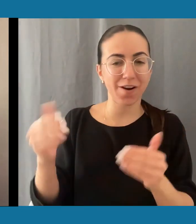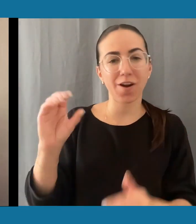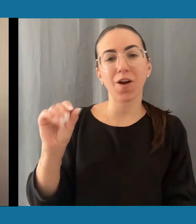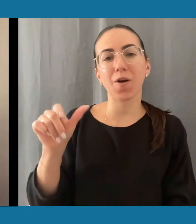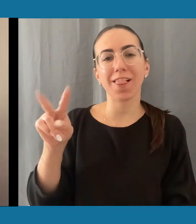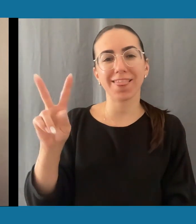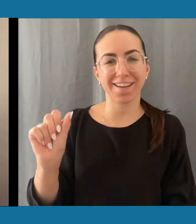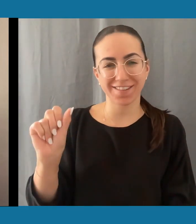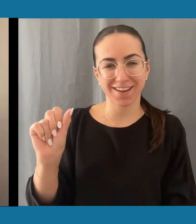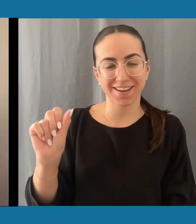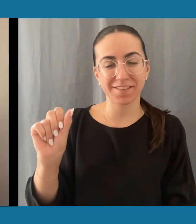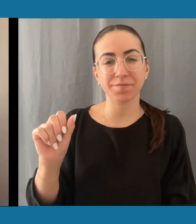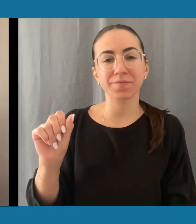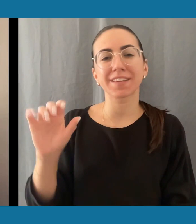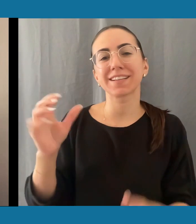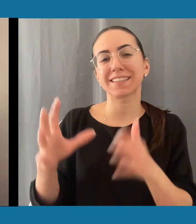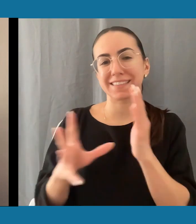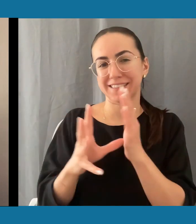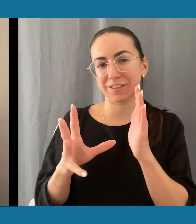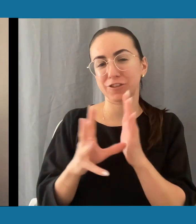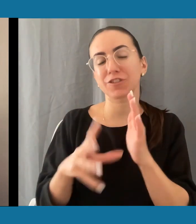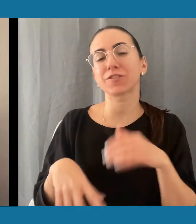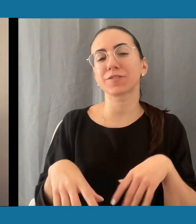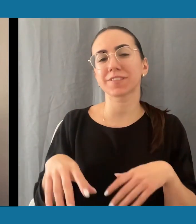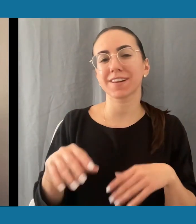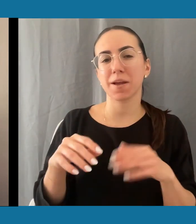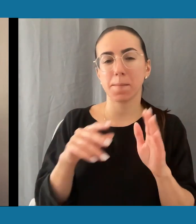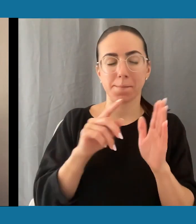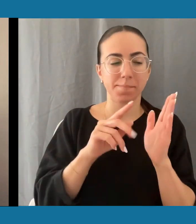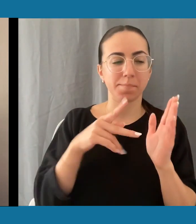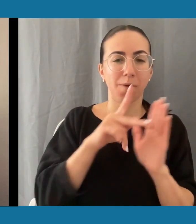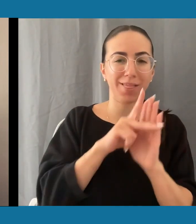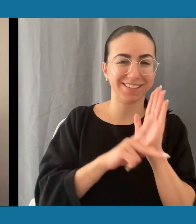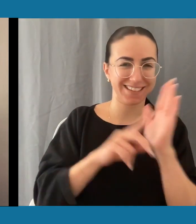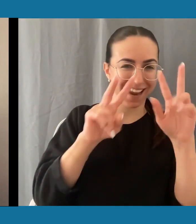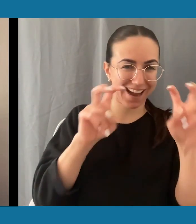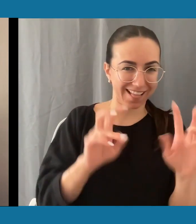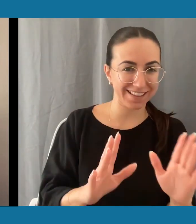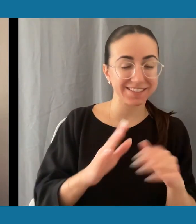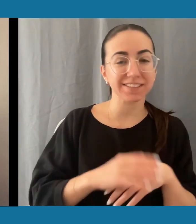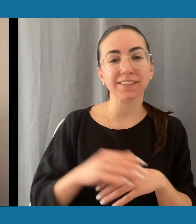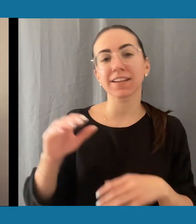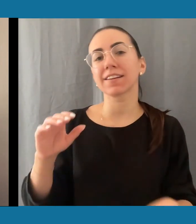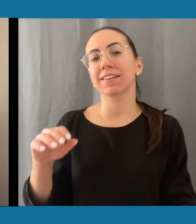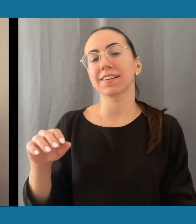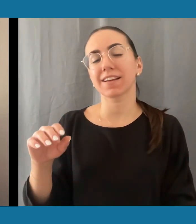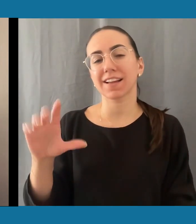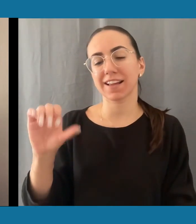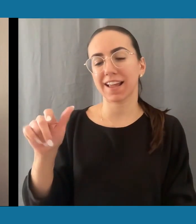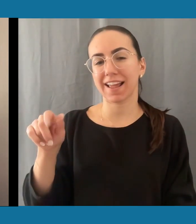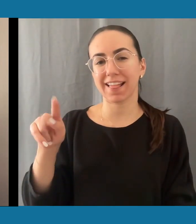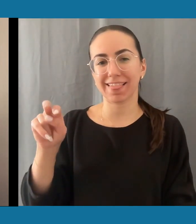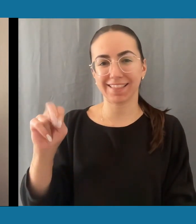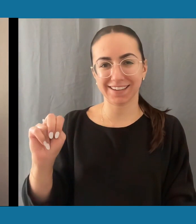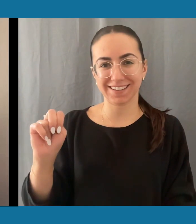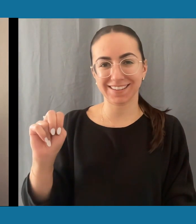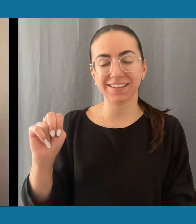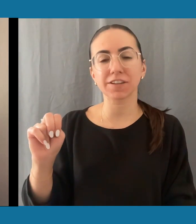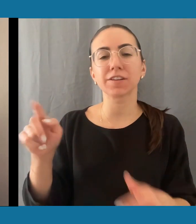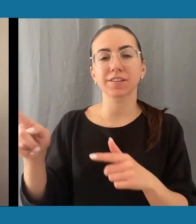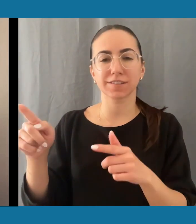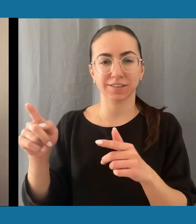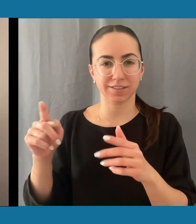Olivia Bavis-Keller, Senior Public Policy Analyst, and Caitlin Cliven, Director of Community and